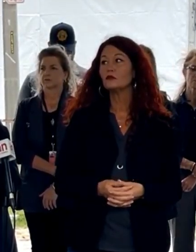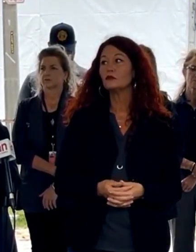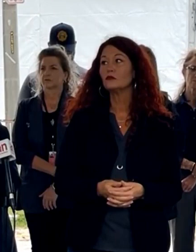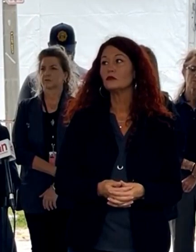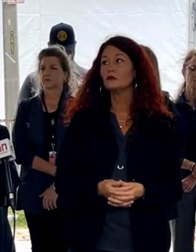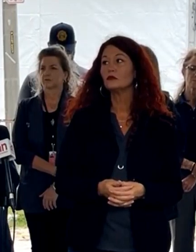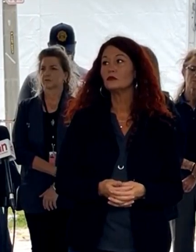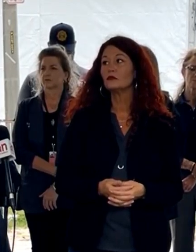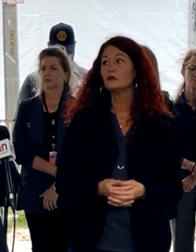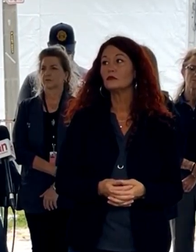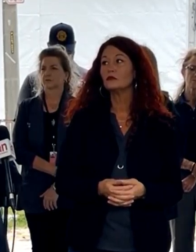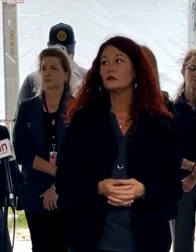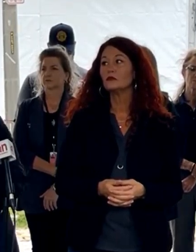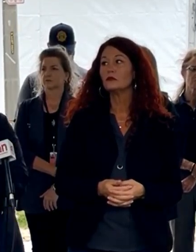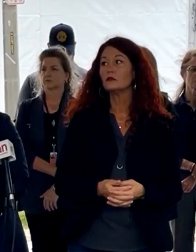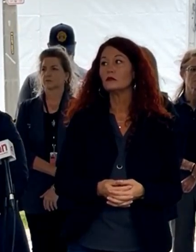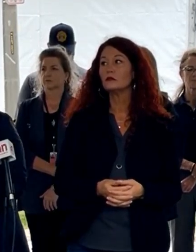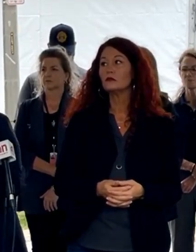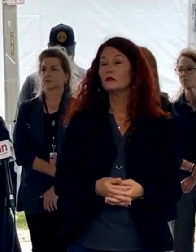nadie falta.